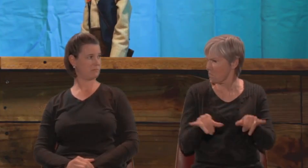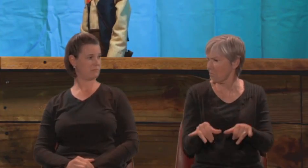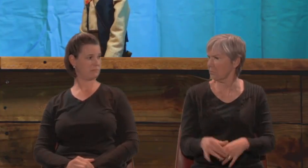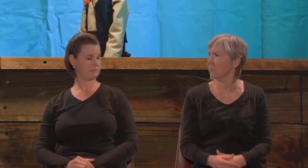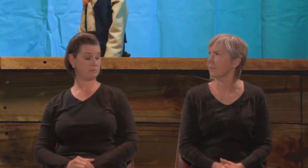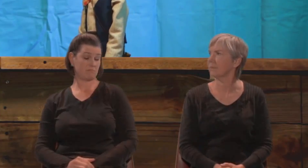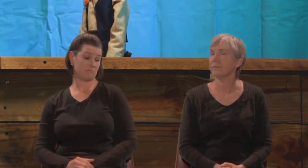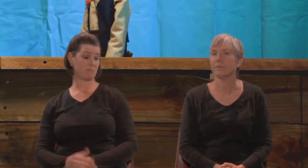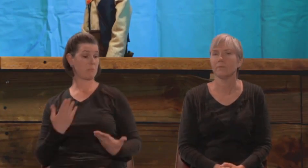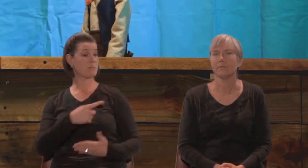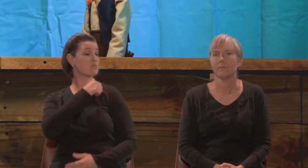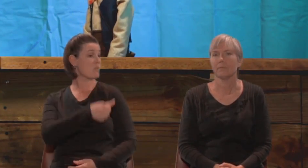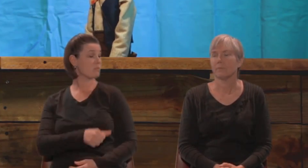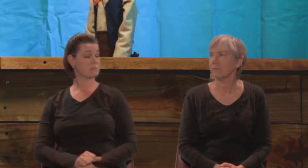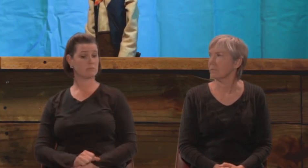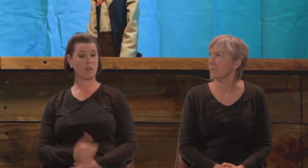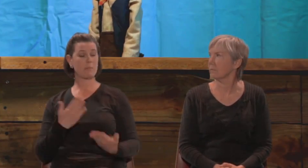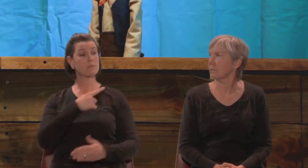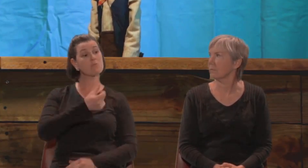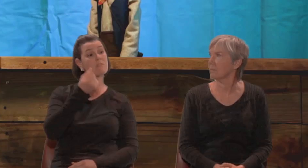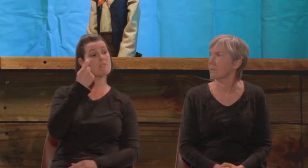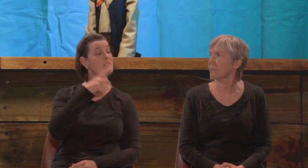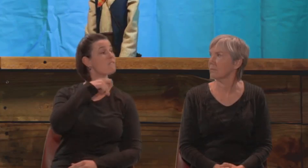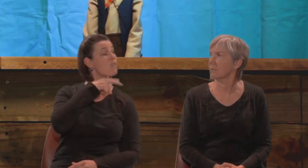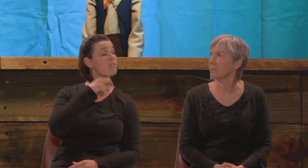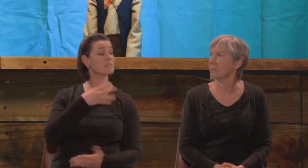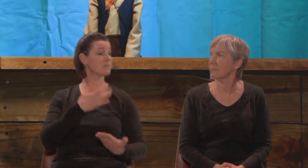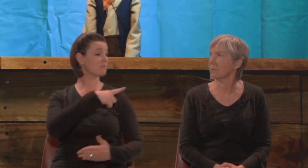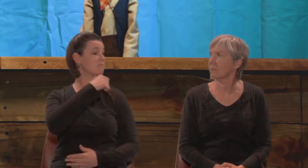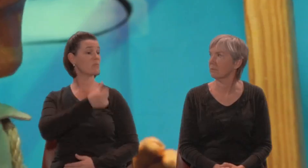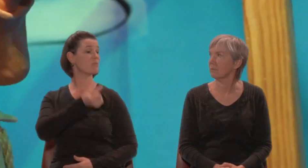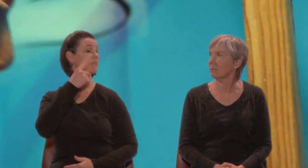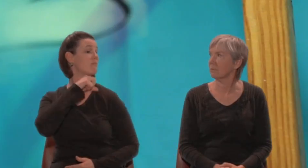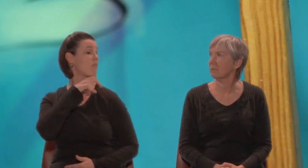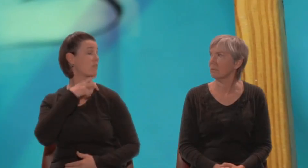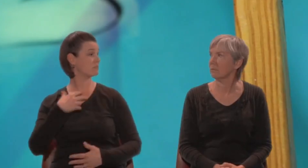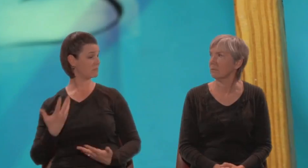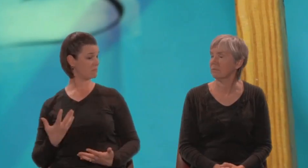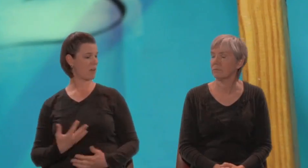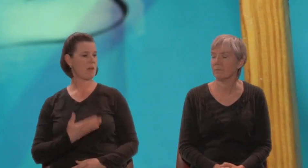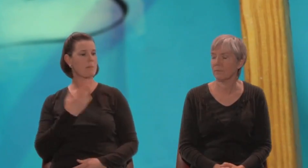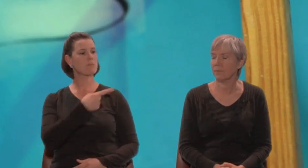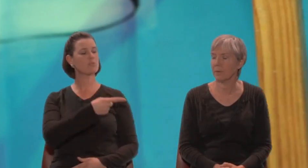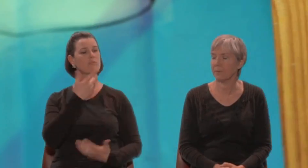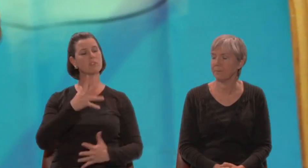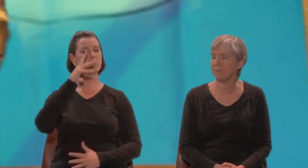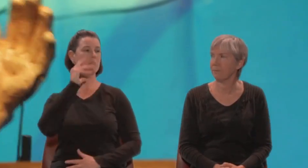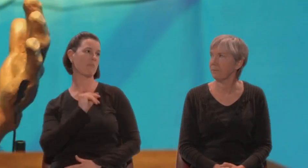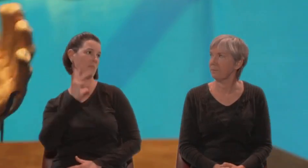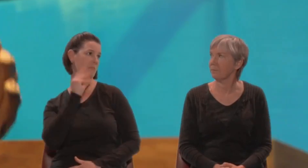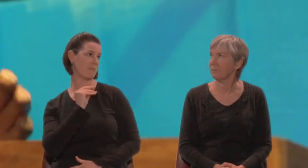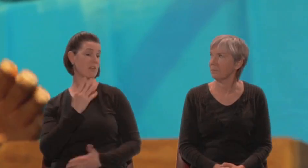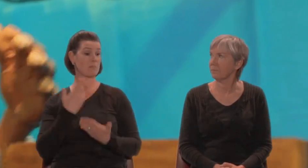don't. Maybe you understand frogs, and maybe you don't understand them. Maybe you've had experience,